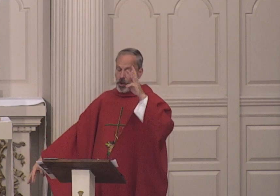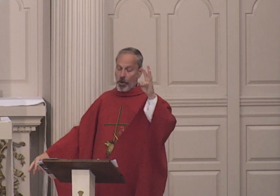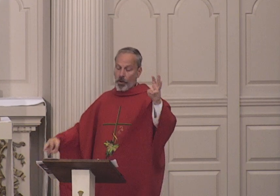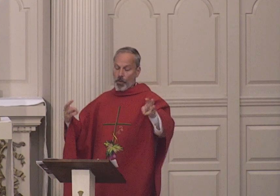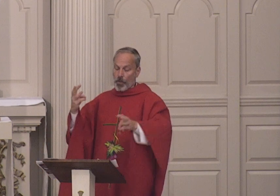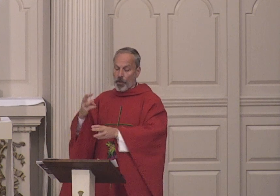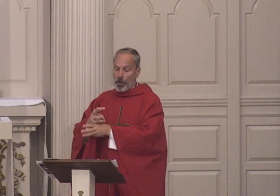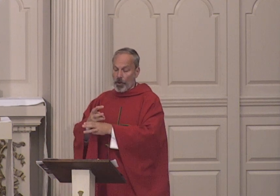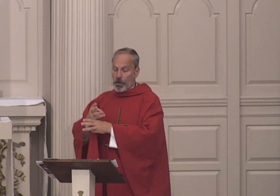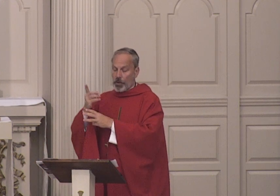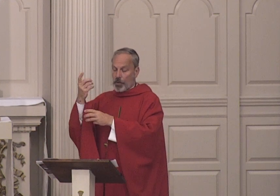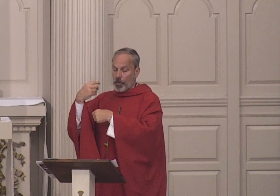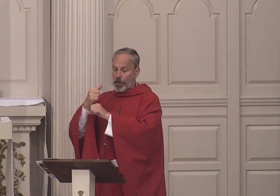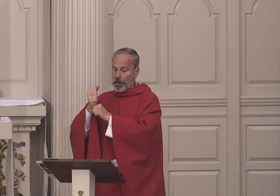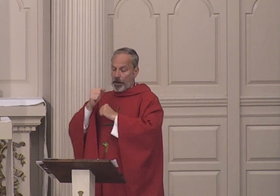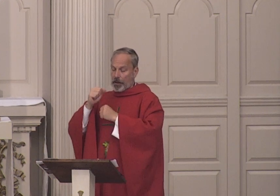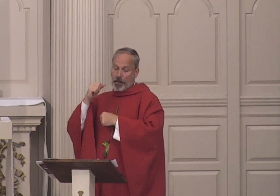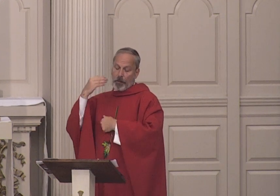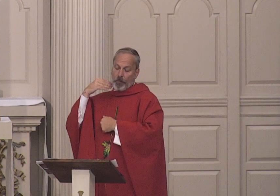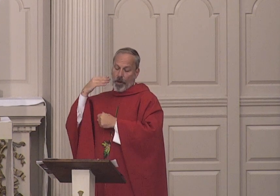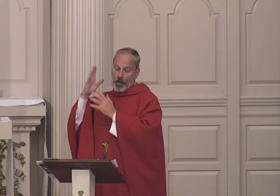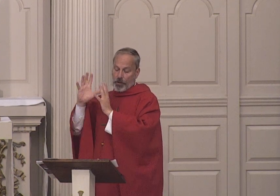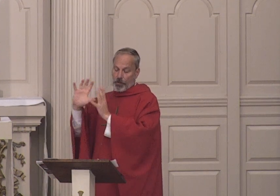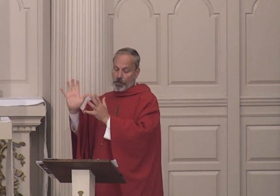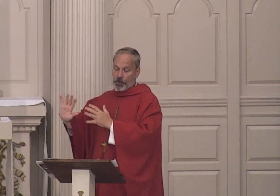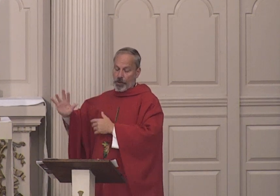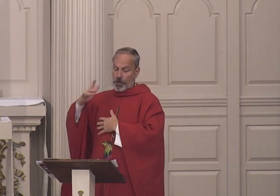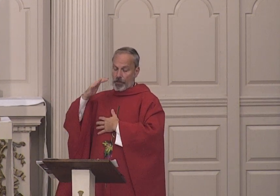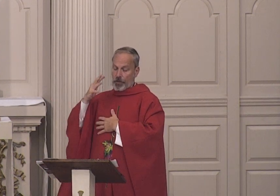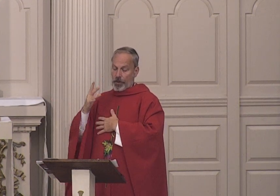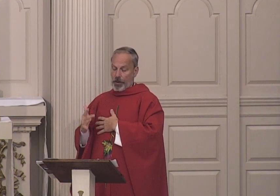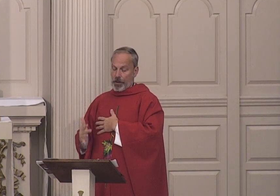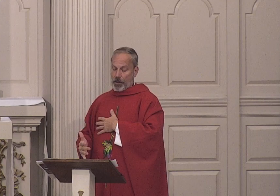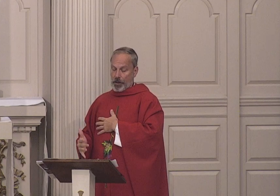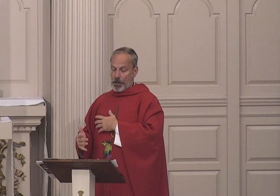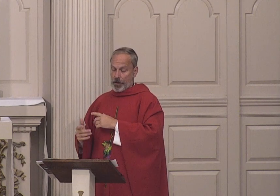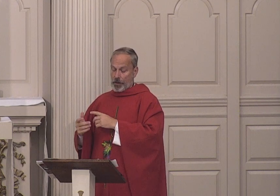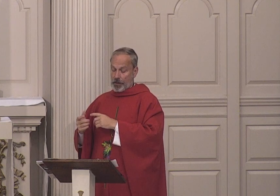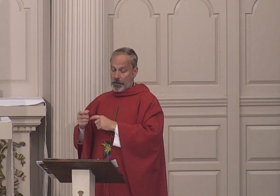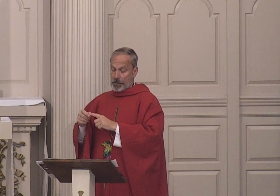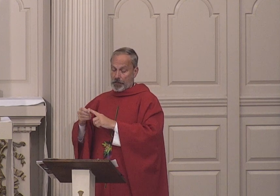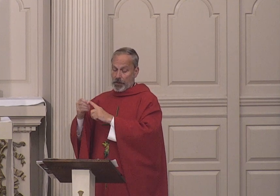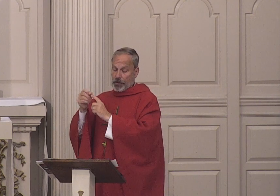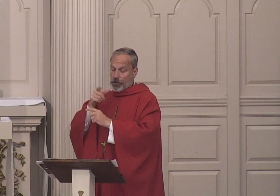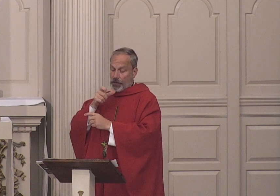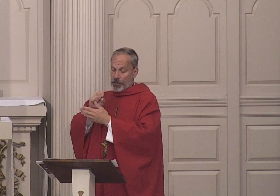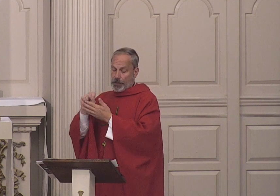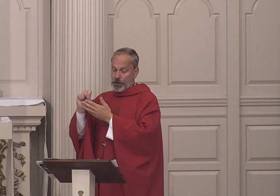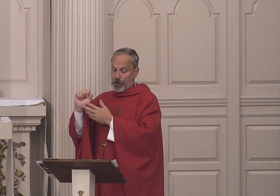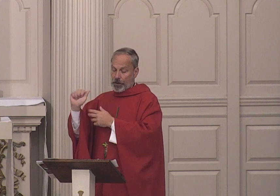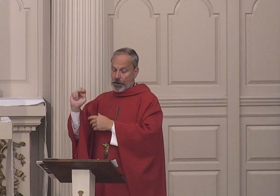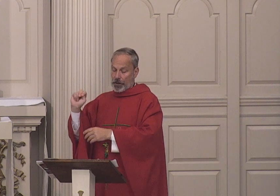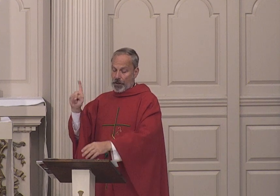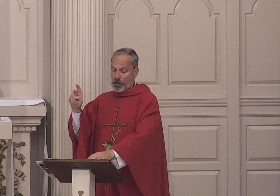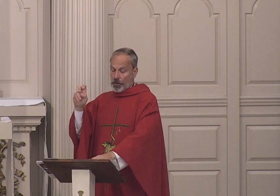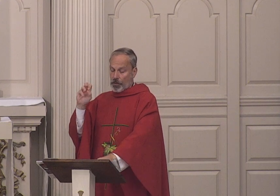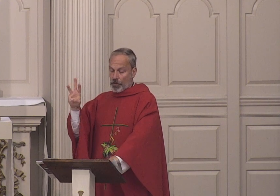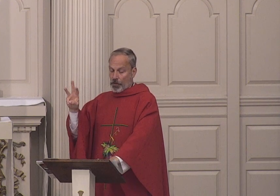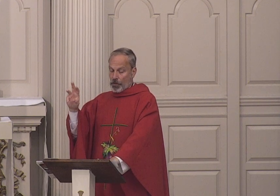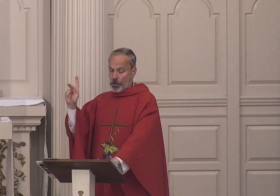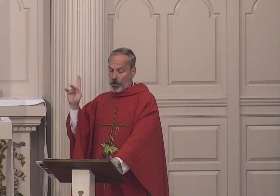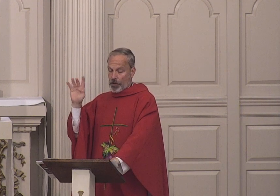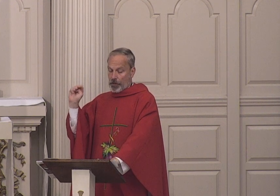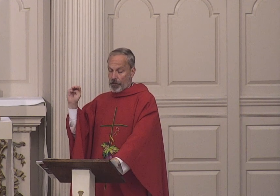world, and who have made the blood of the martyrs, St. Andrew Kim Tae-Gon and his